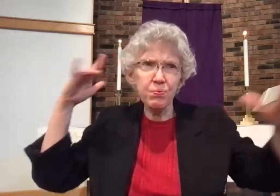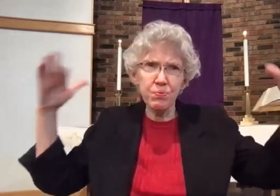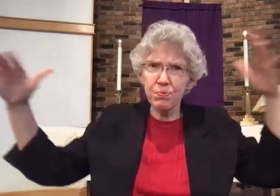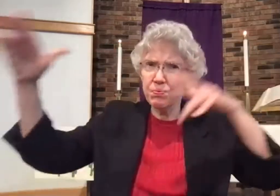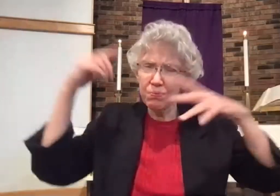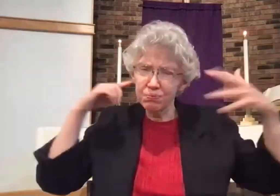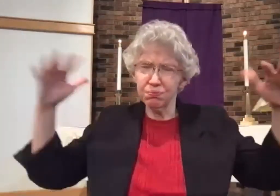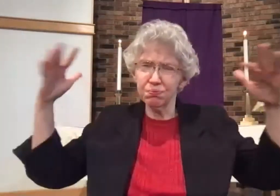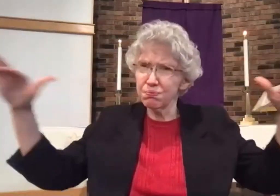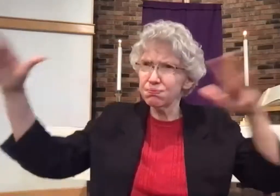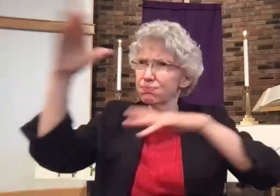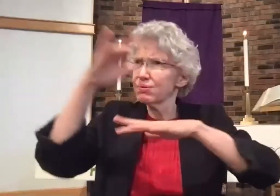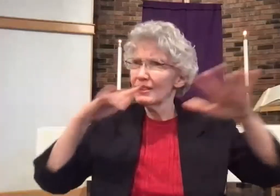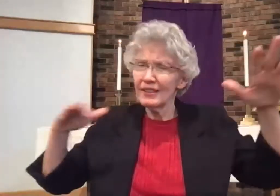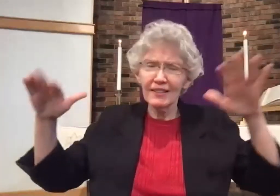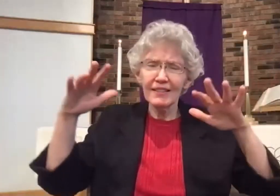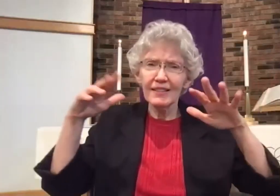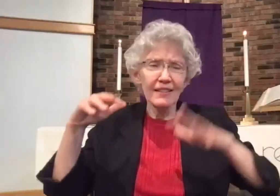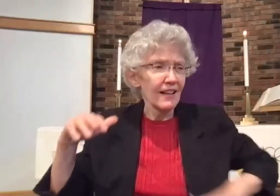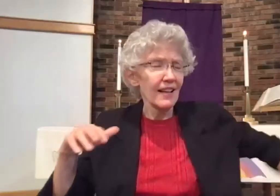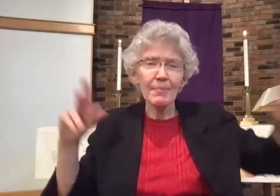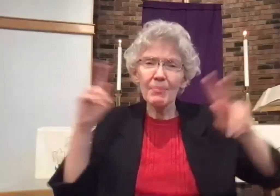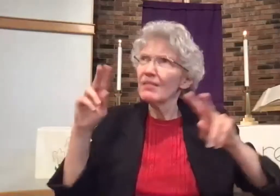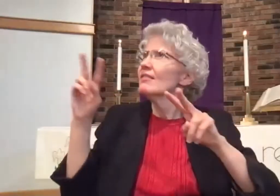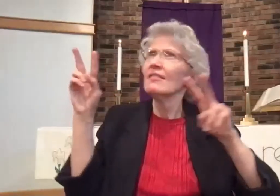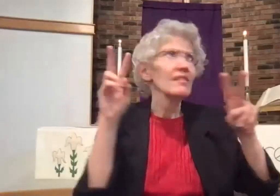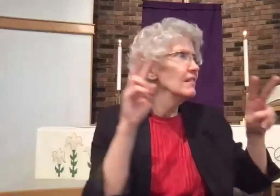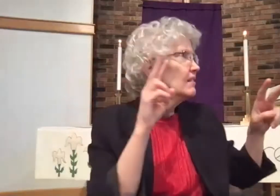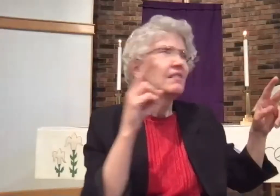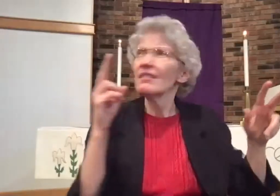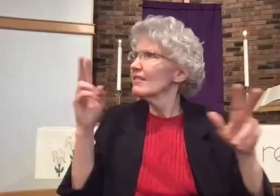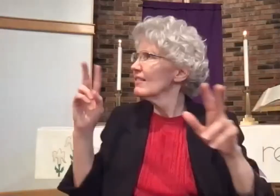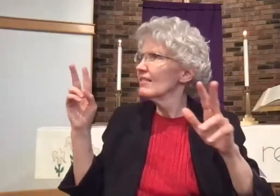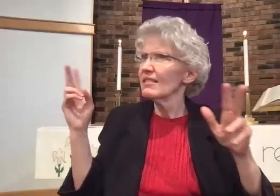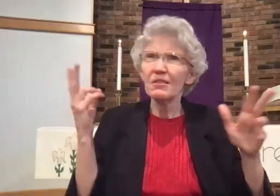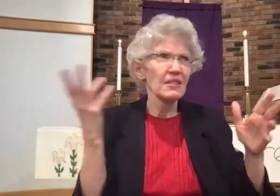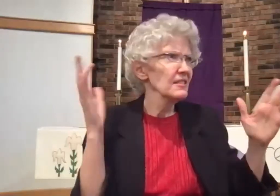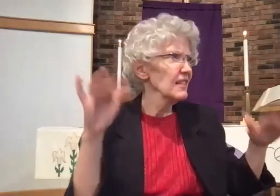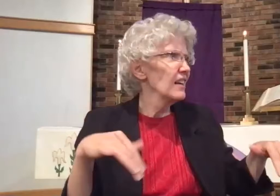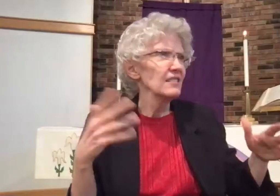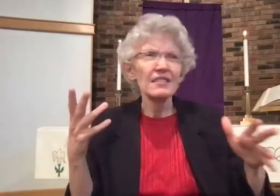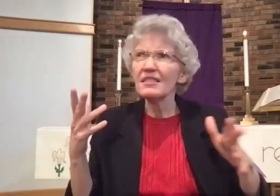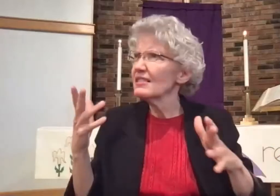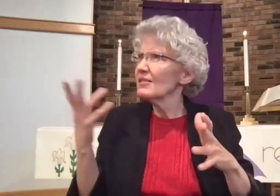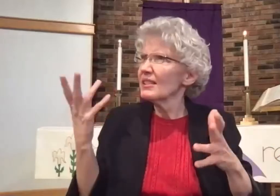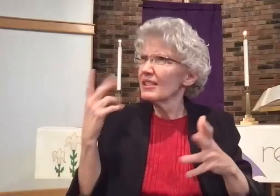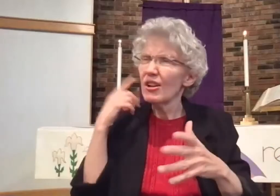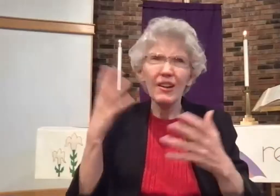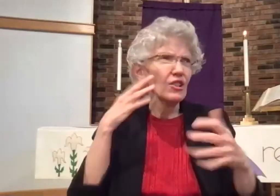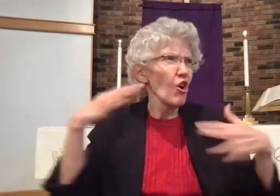Suddenly, there was a noise from heaven, like the sound of a mighty wind. It filled the house where they were